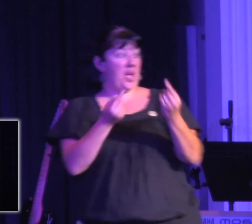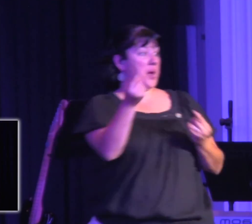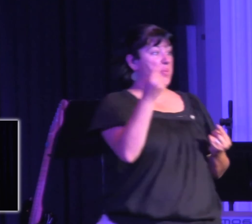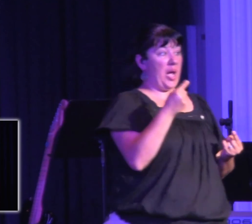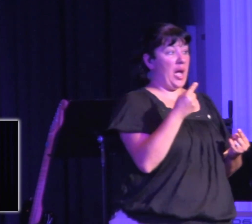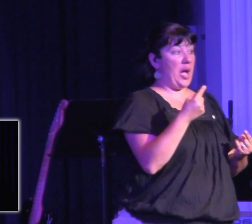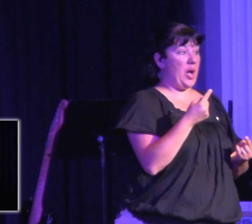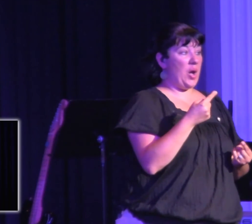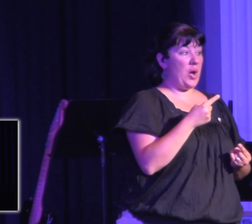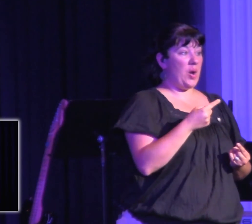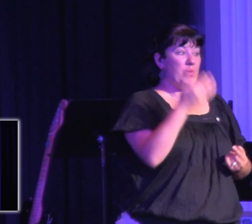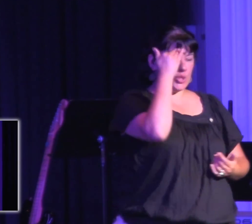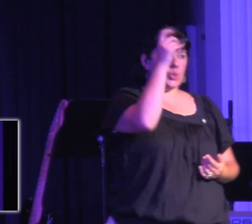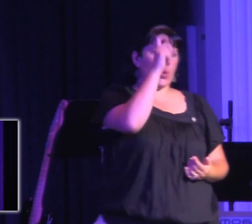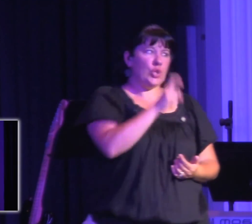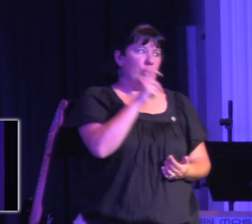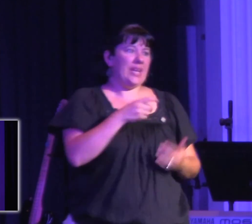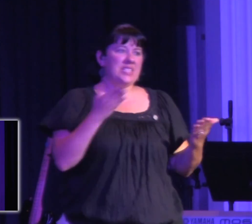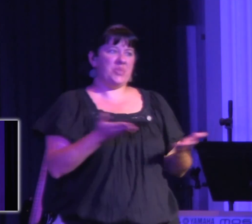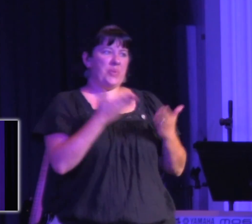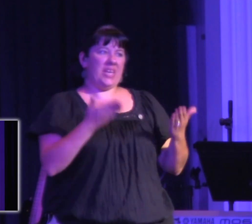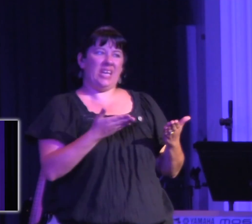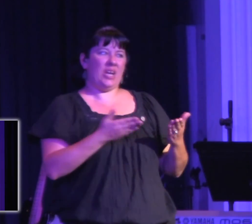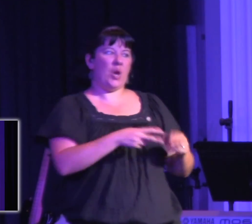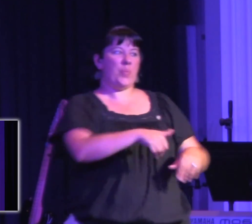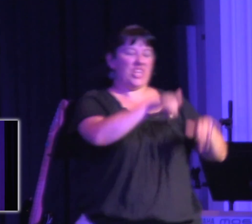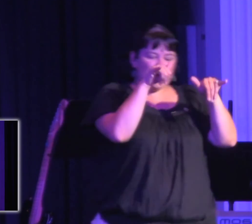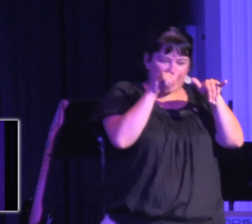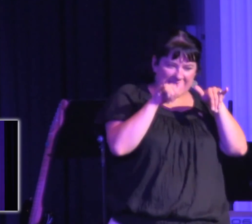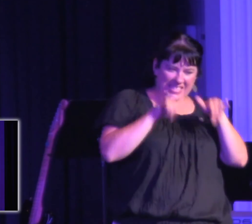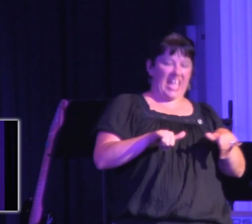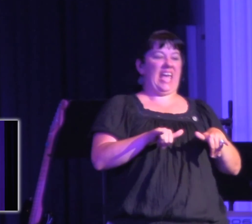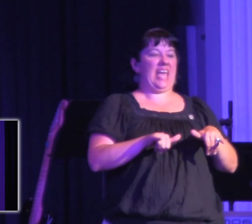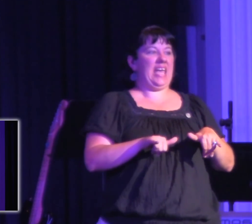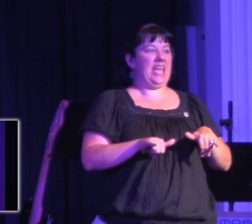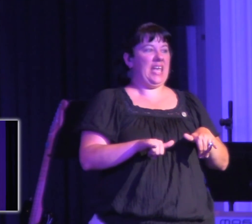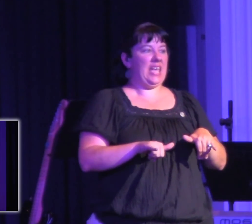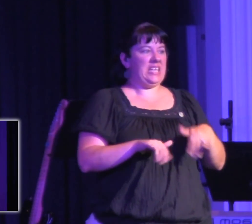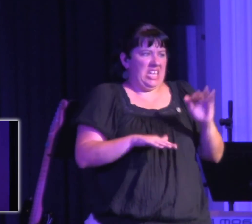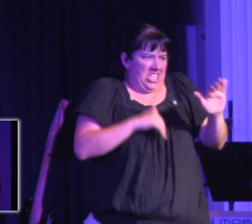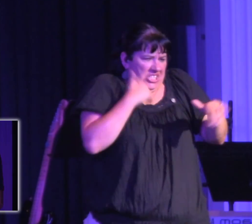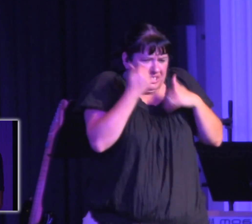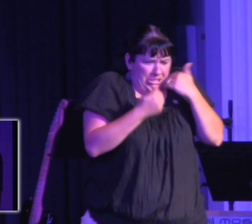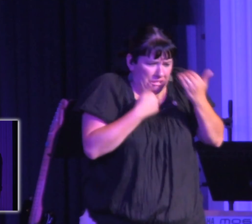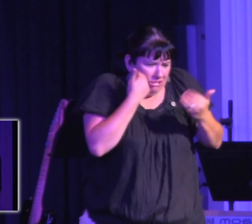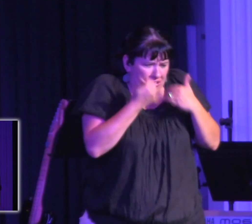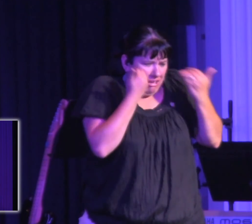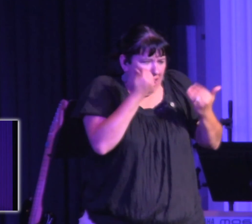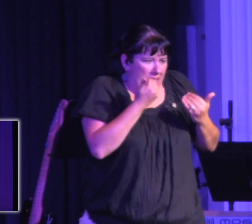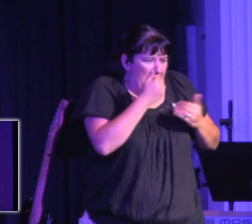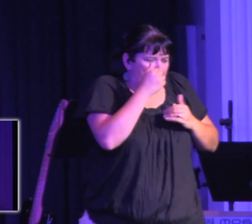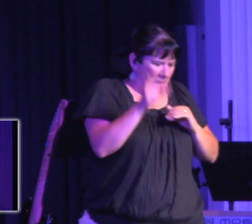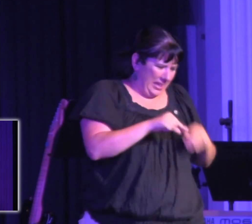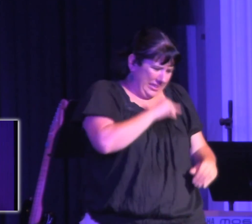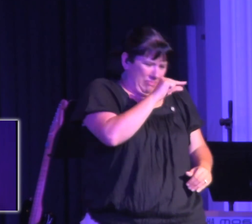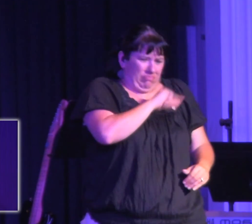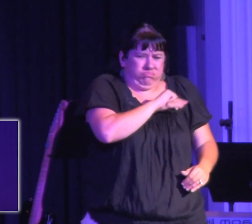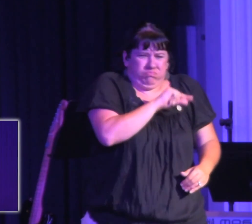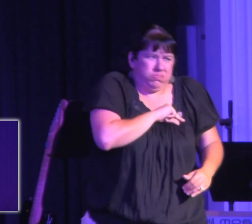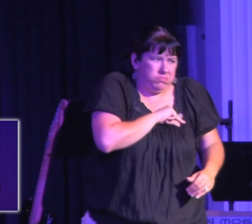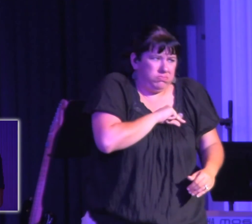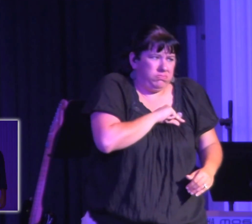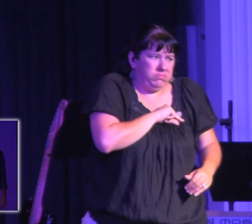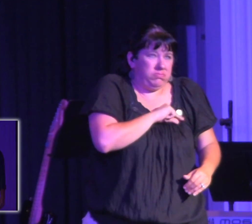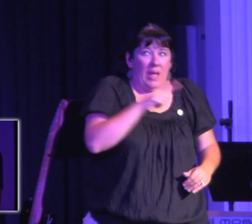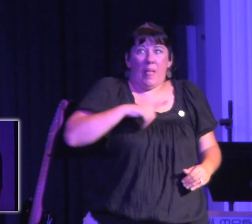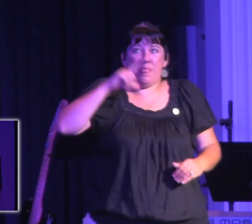shame, in guilt, and in condemnation. And the Lord wants to break that off of you right now.